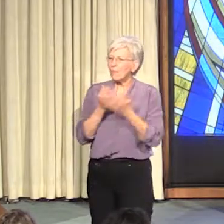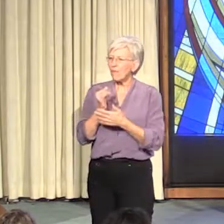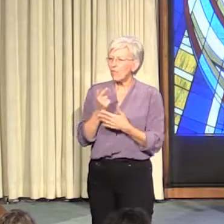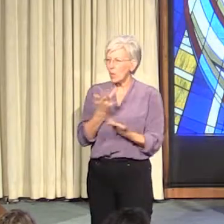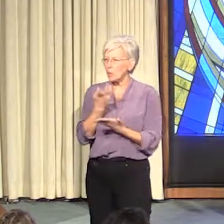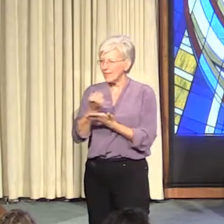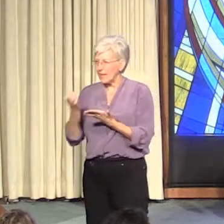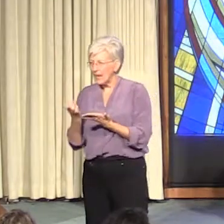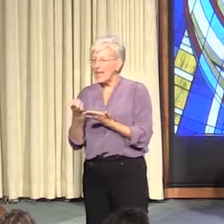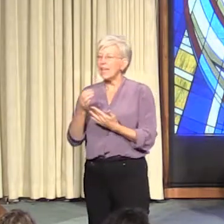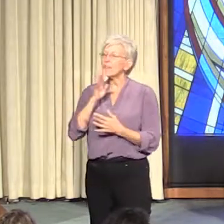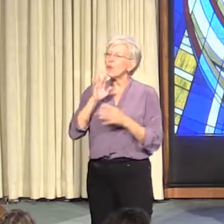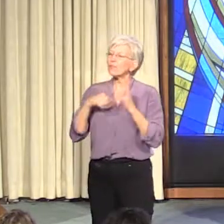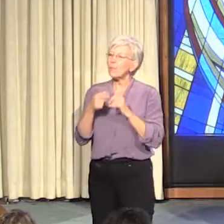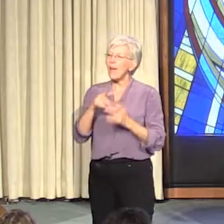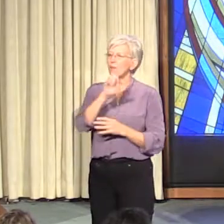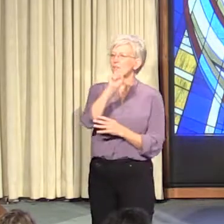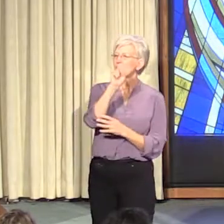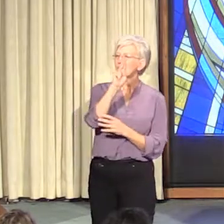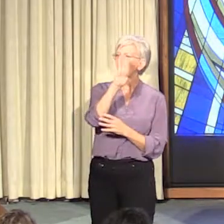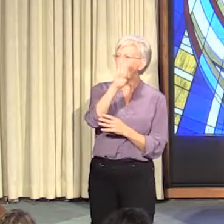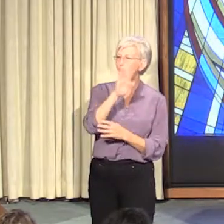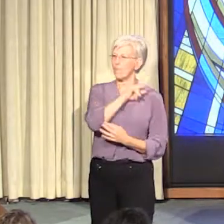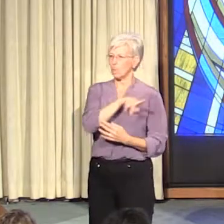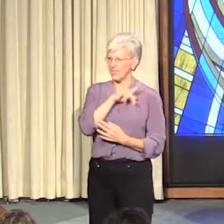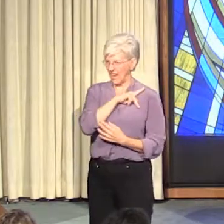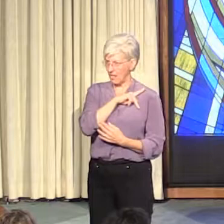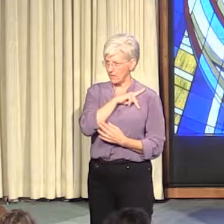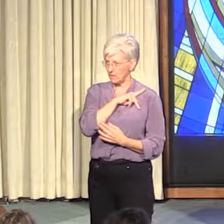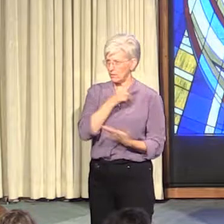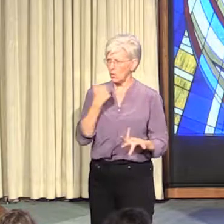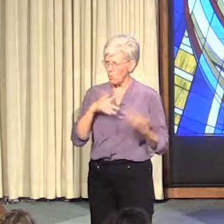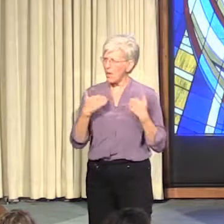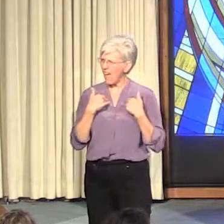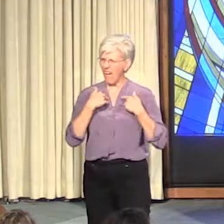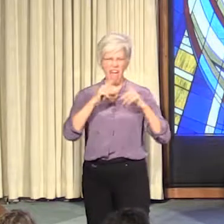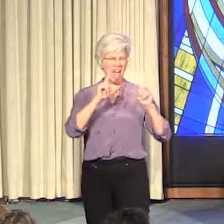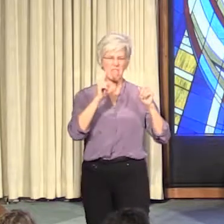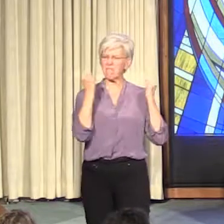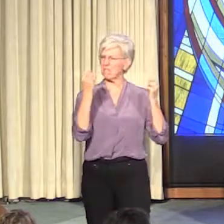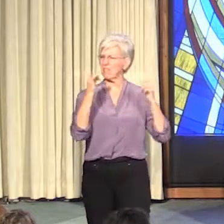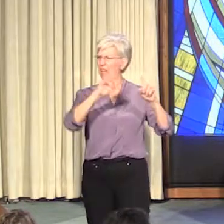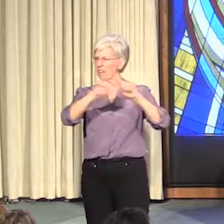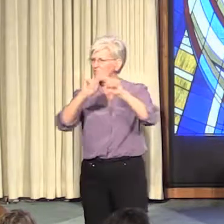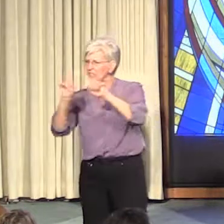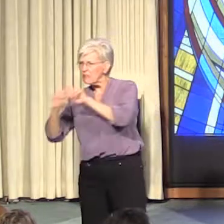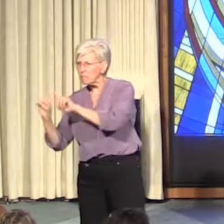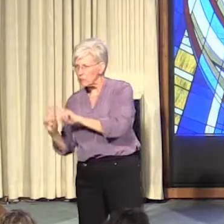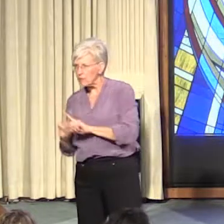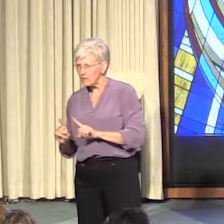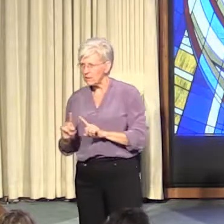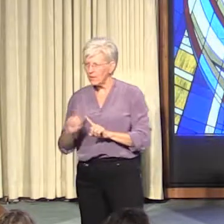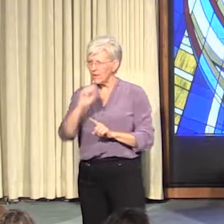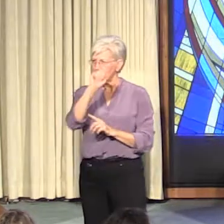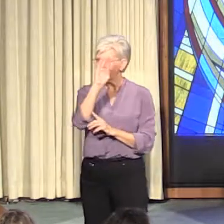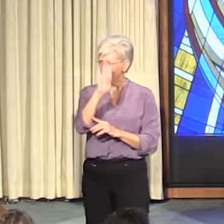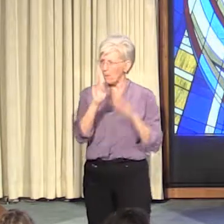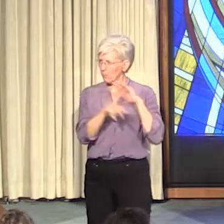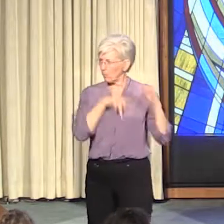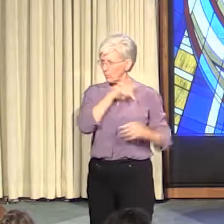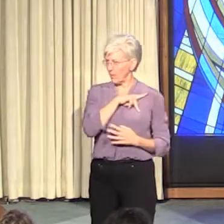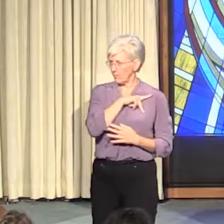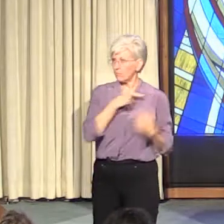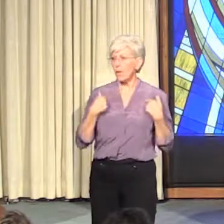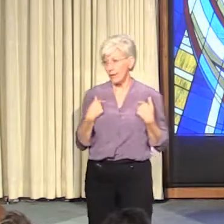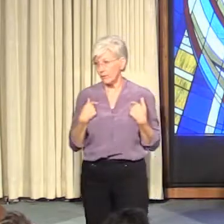about sub-personalities. And we have a lot of different sub-personalities. You know I do. Some of mine even have different